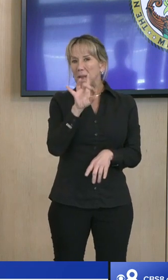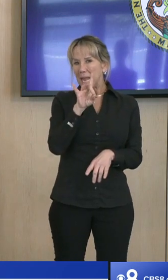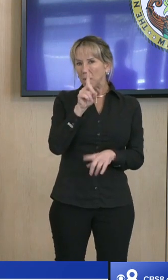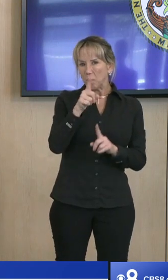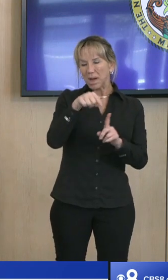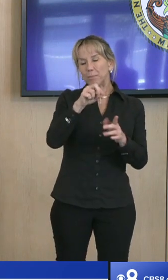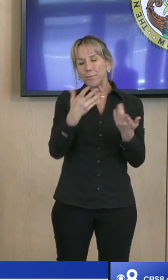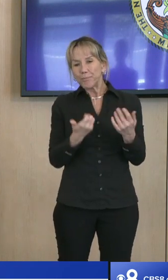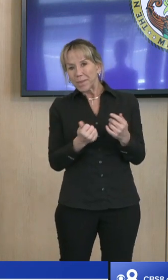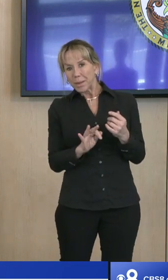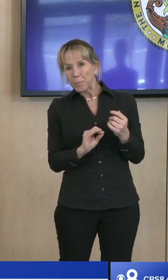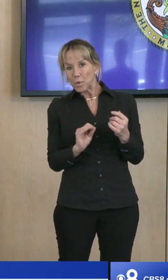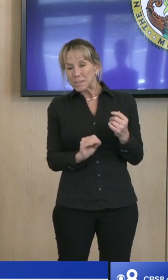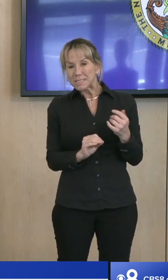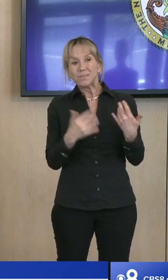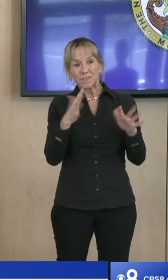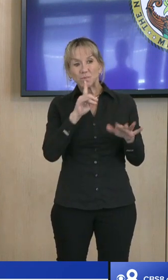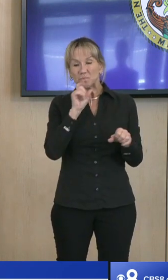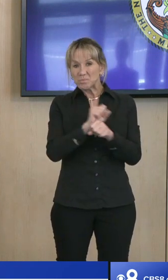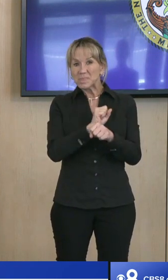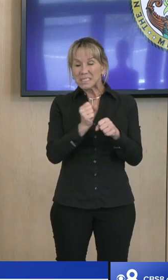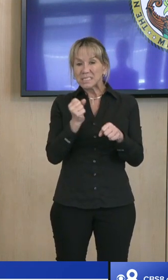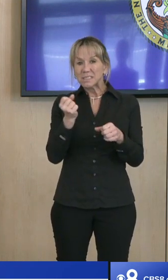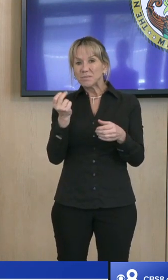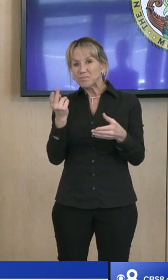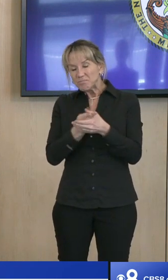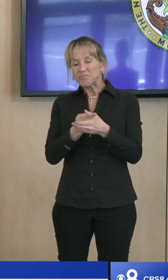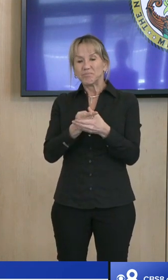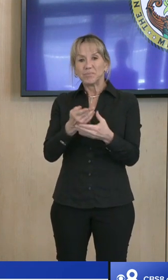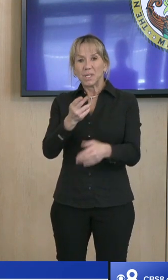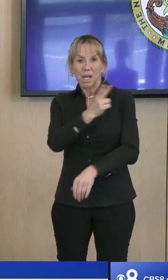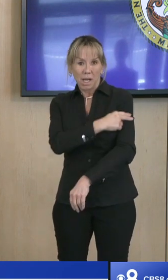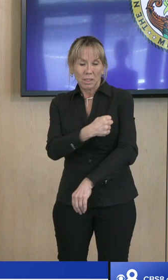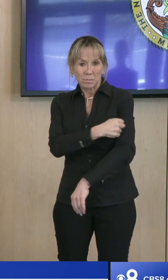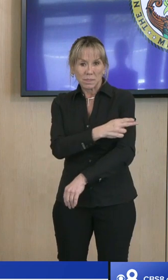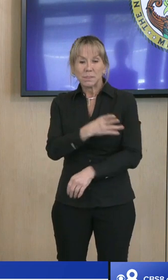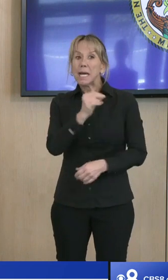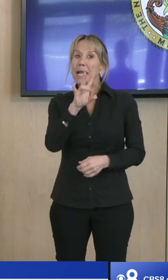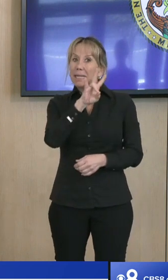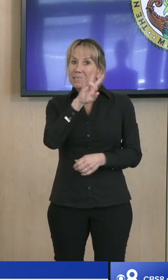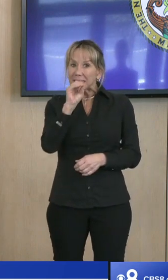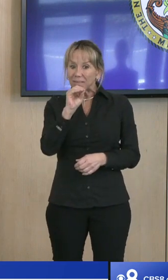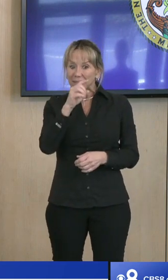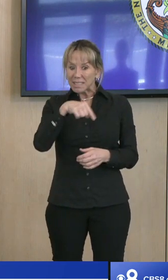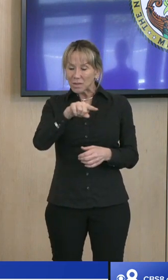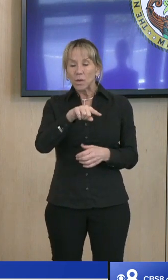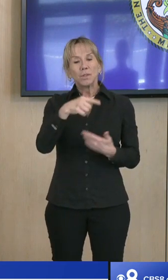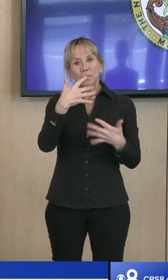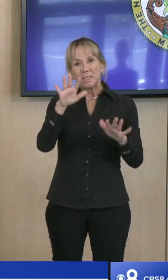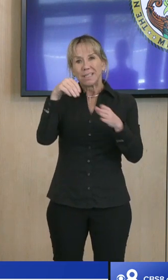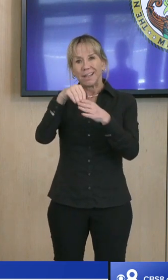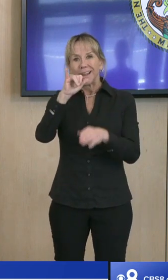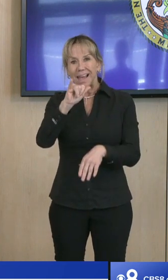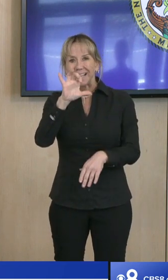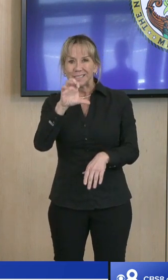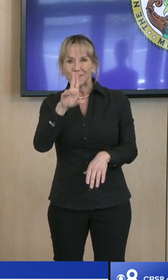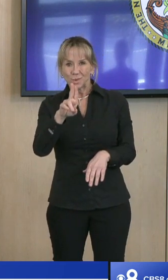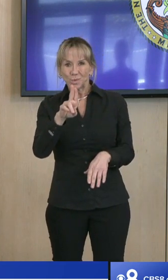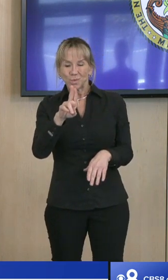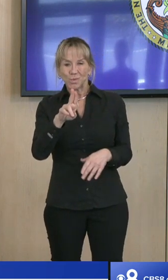181, or 19%, have been hospitalized, and 70 have been admitted to intensive care units, so that's approximately